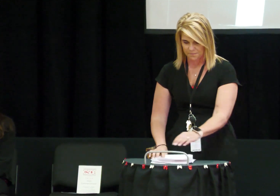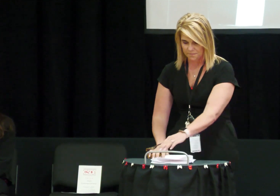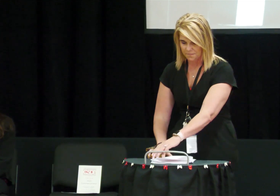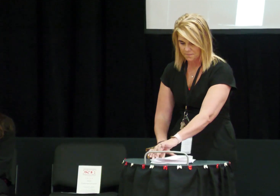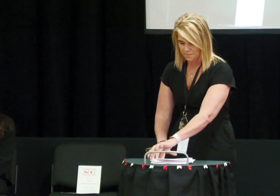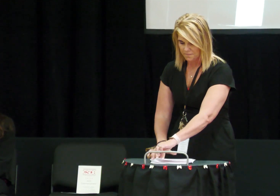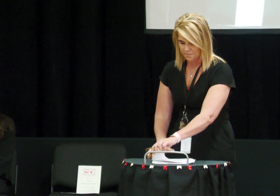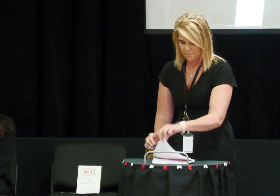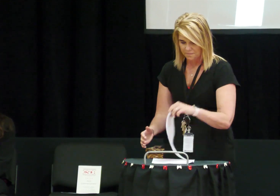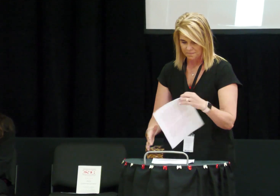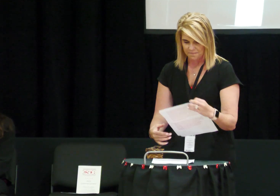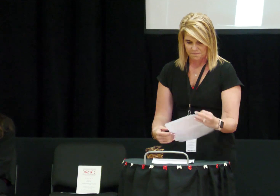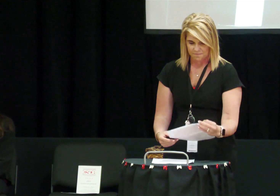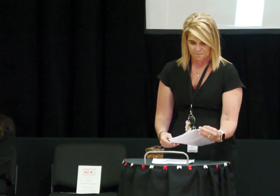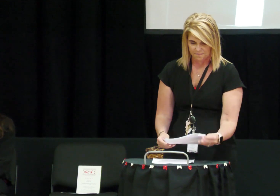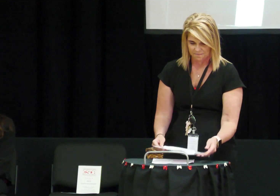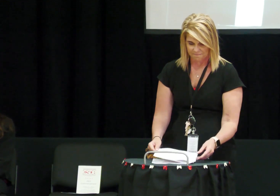learning opportunity as well.